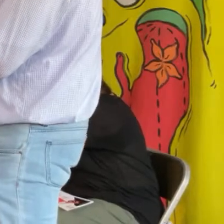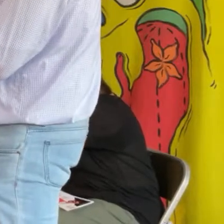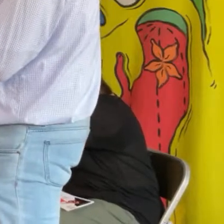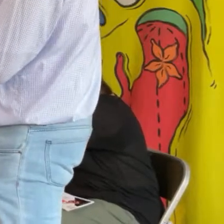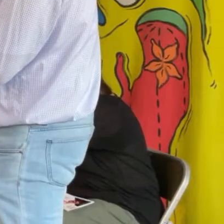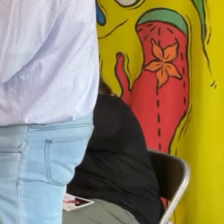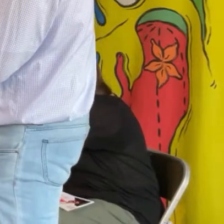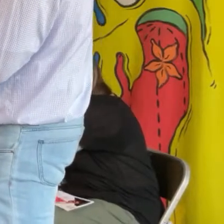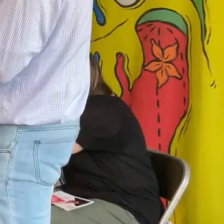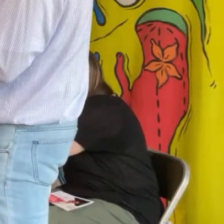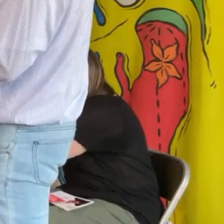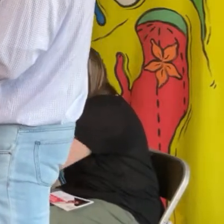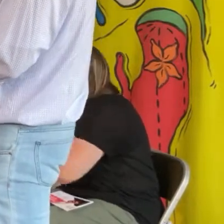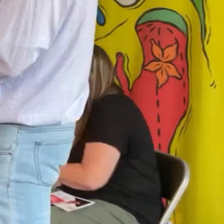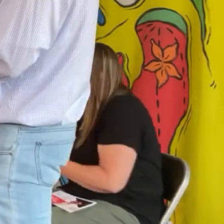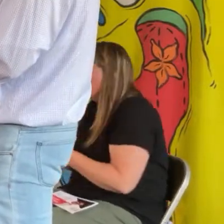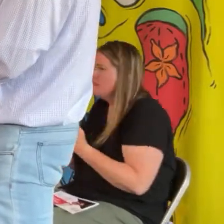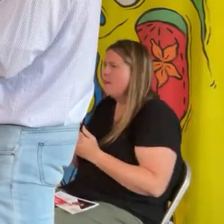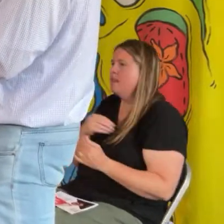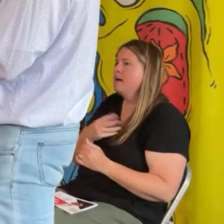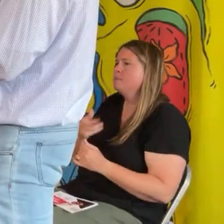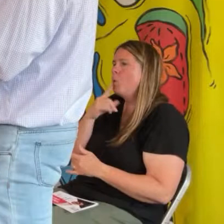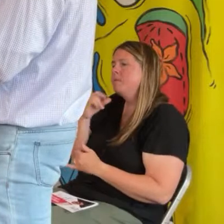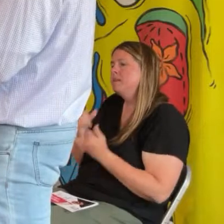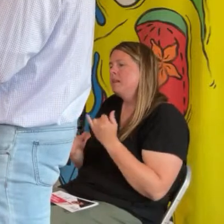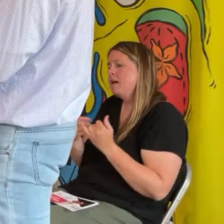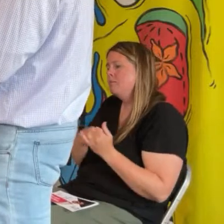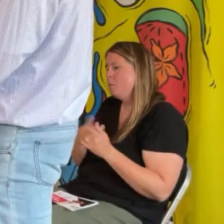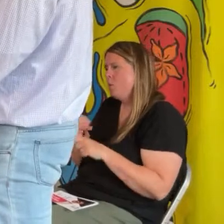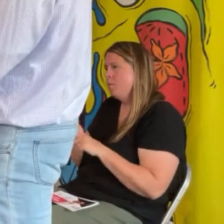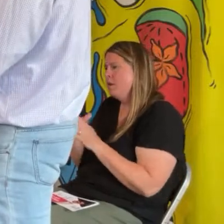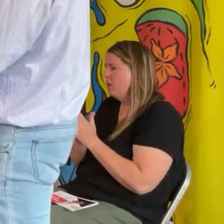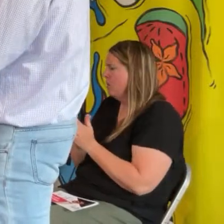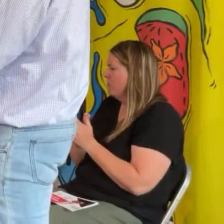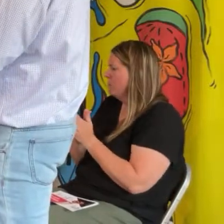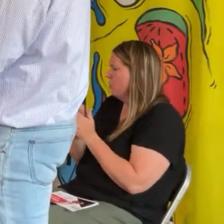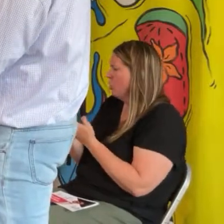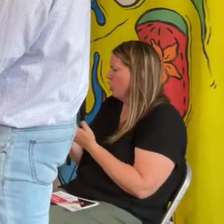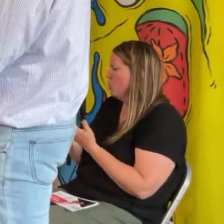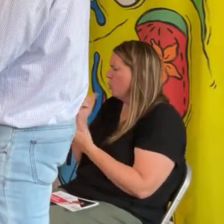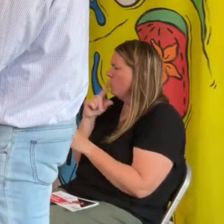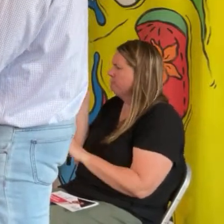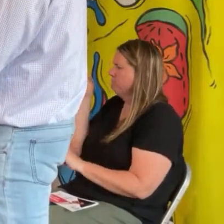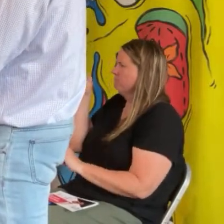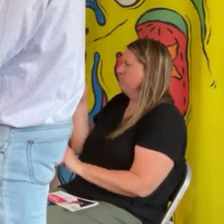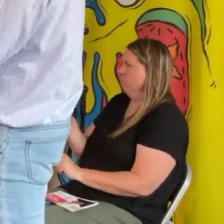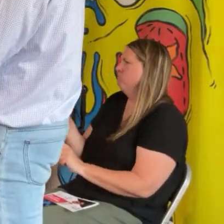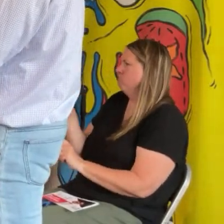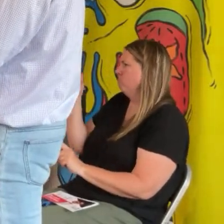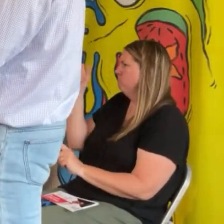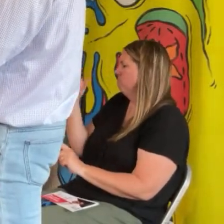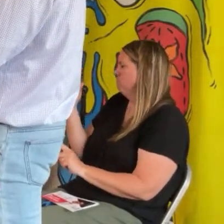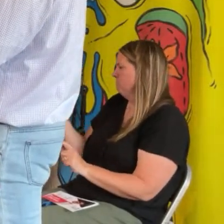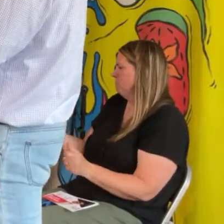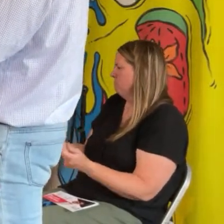It's the final poem in the book, and it will bring it a lot closer home. It's on page 75,